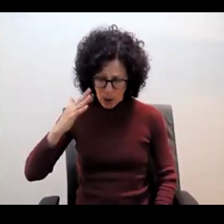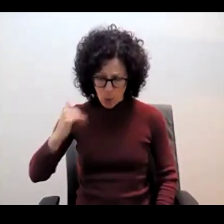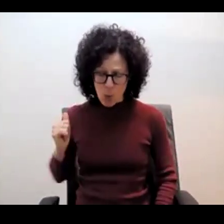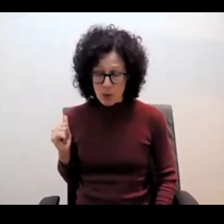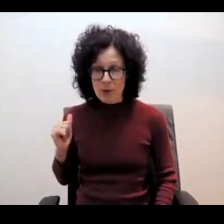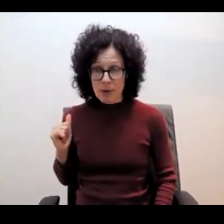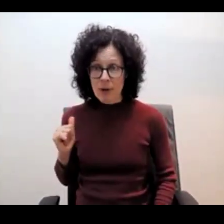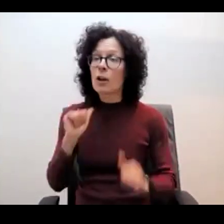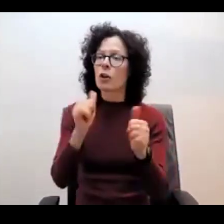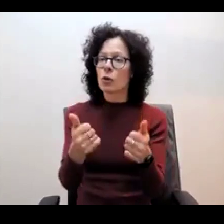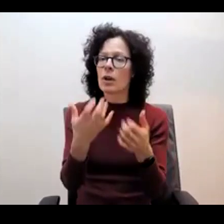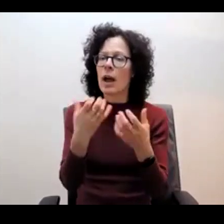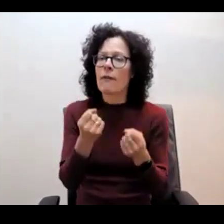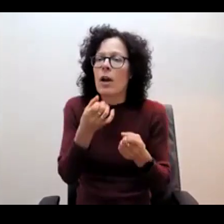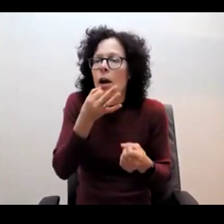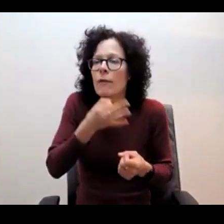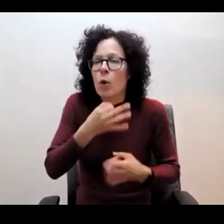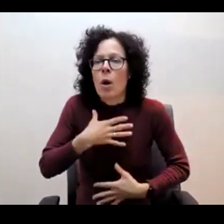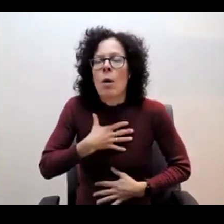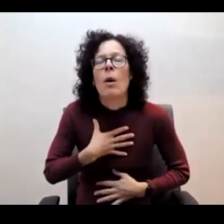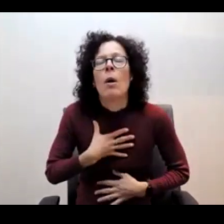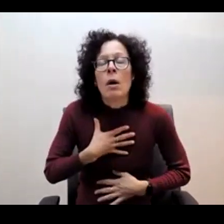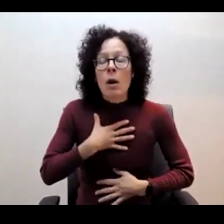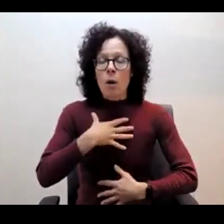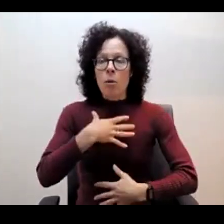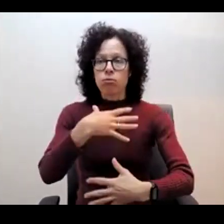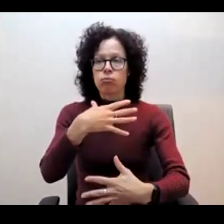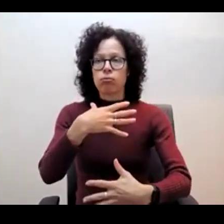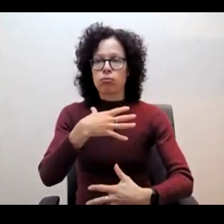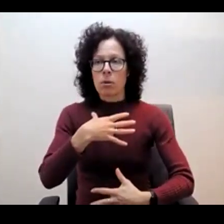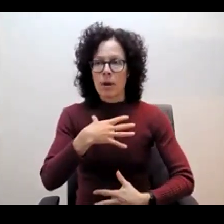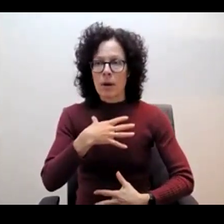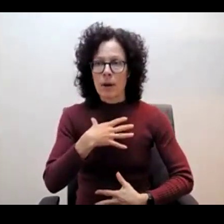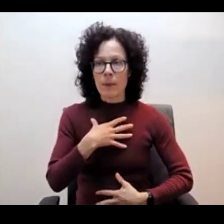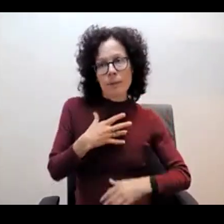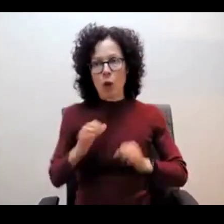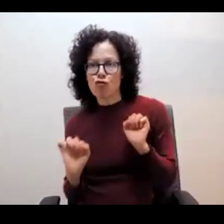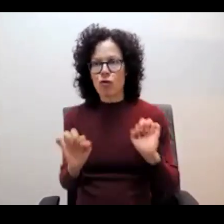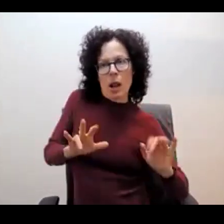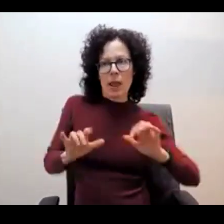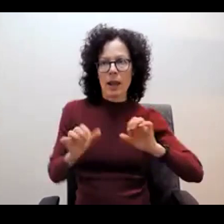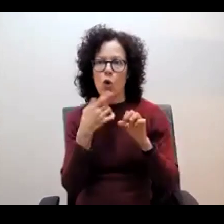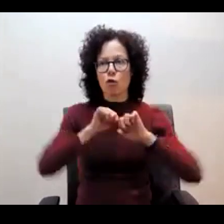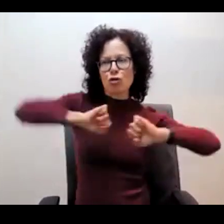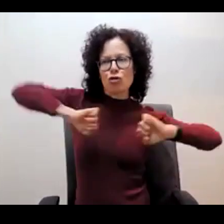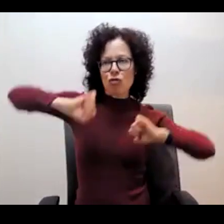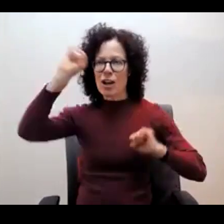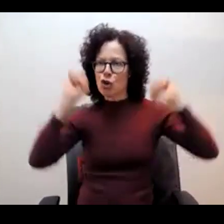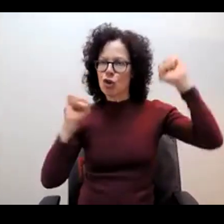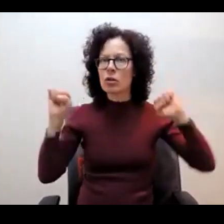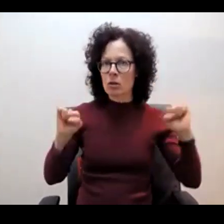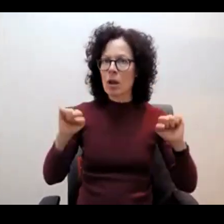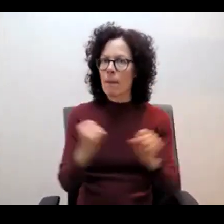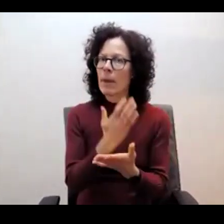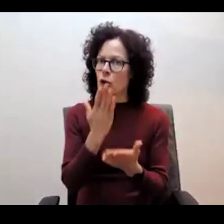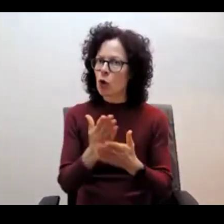Yeah, good. Take a few breaths. Do some wriggling or stretching. And I'd like